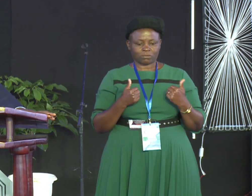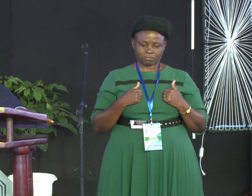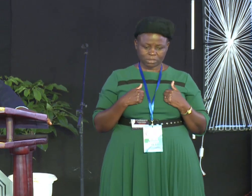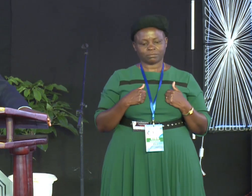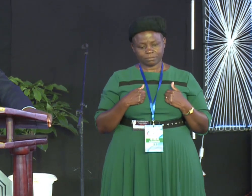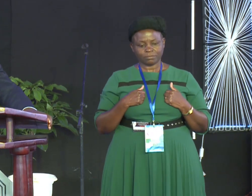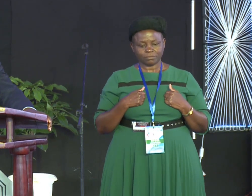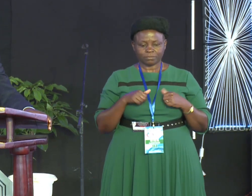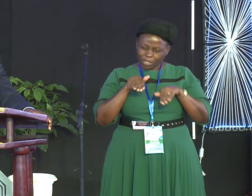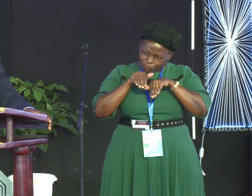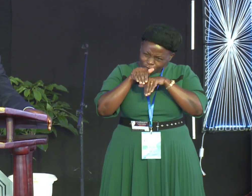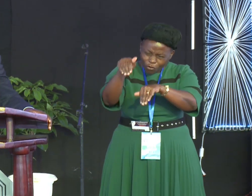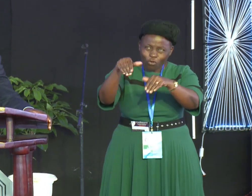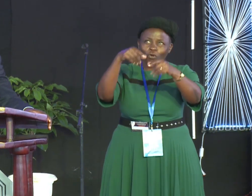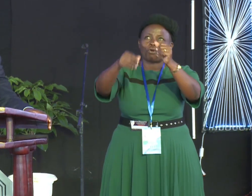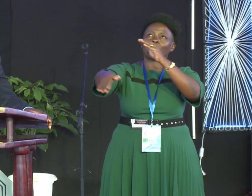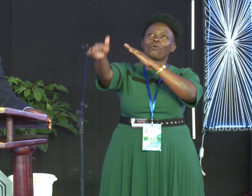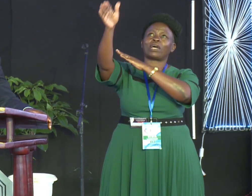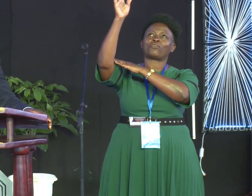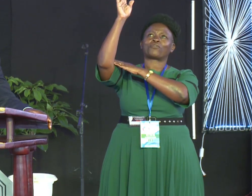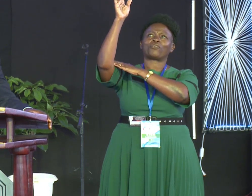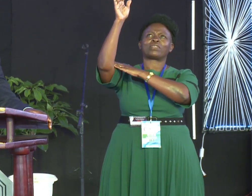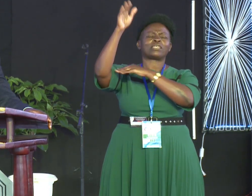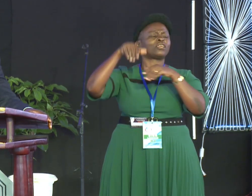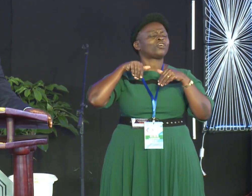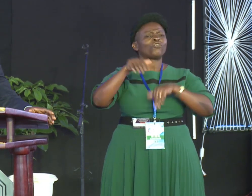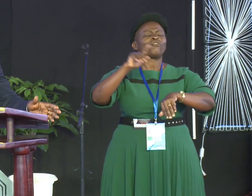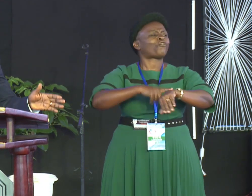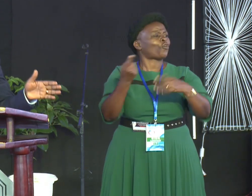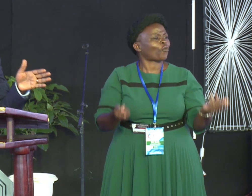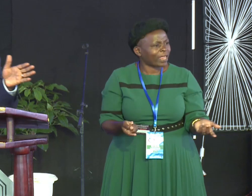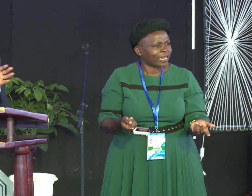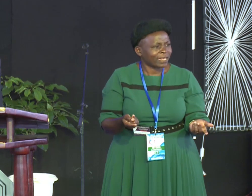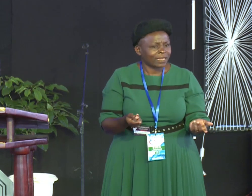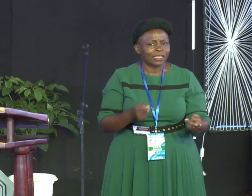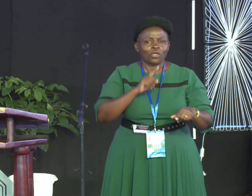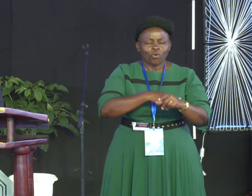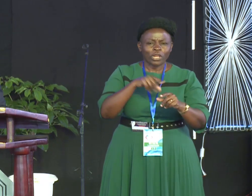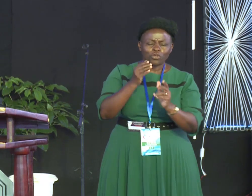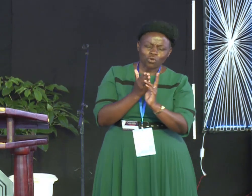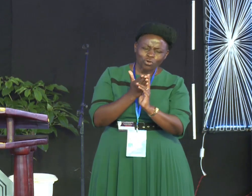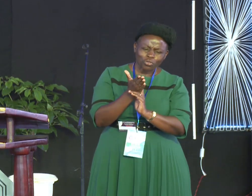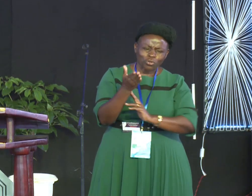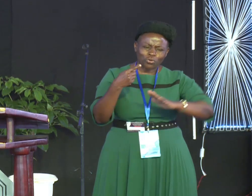And he says, but now I keep your word. When does he keep the